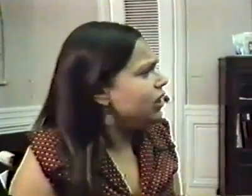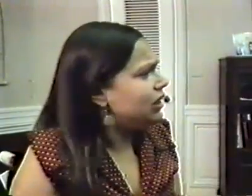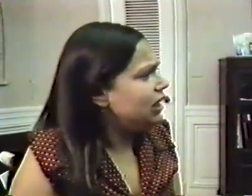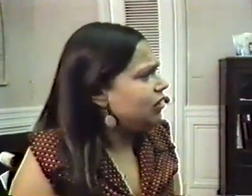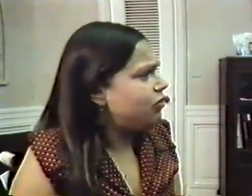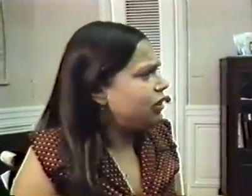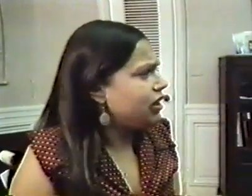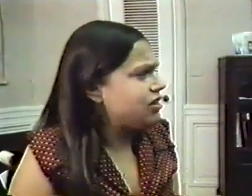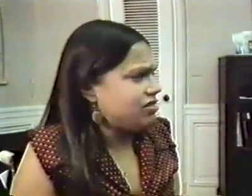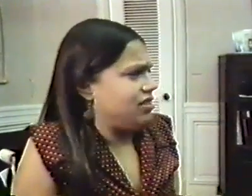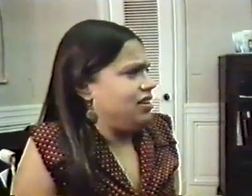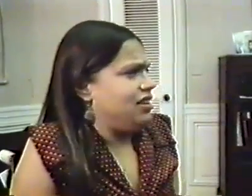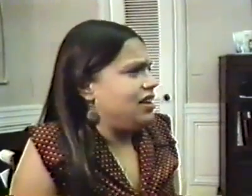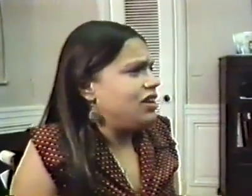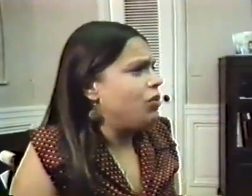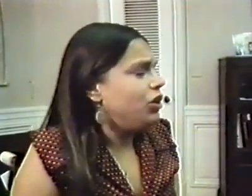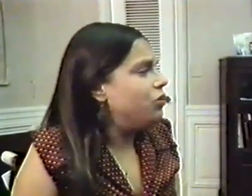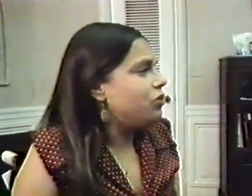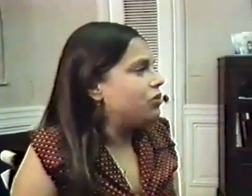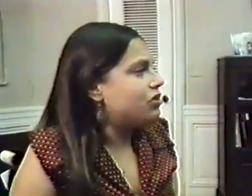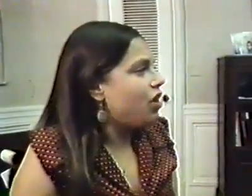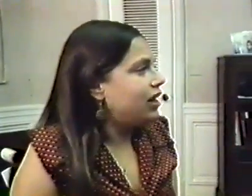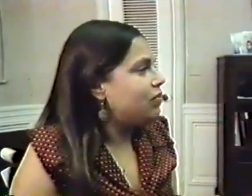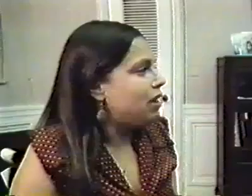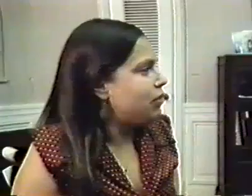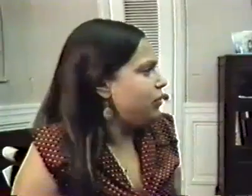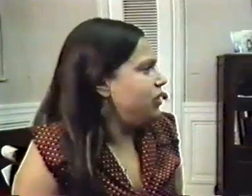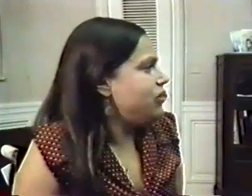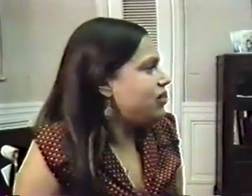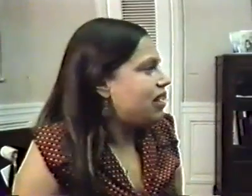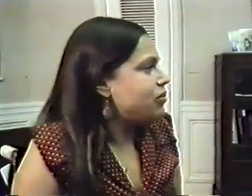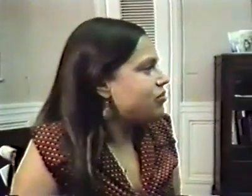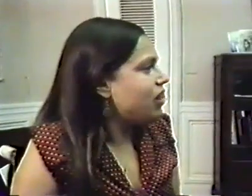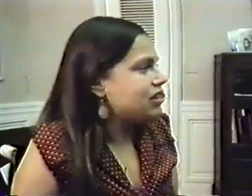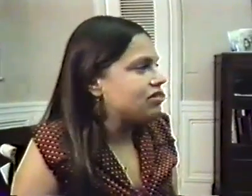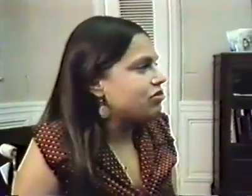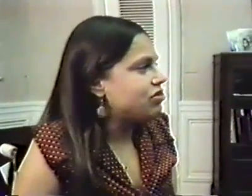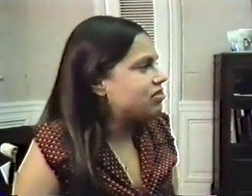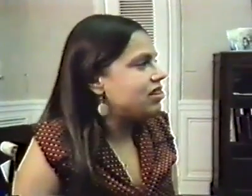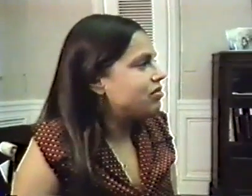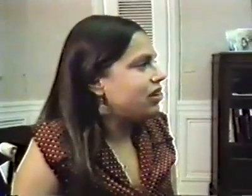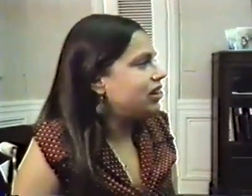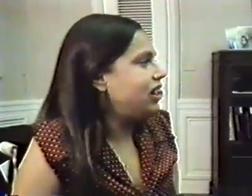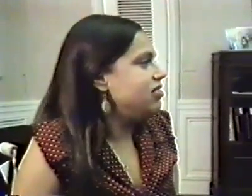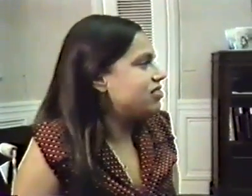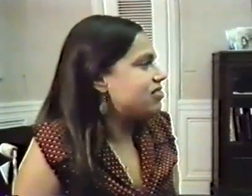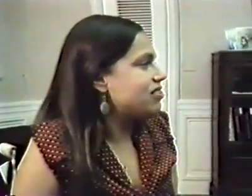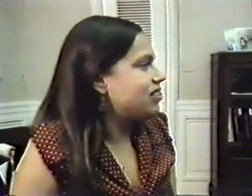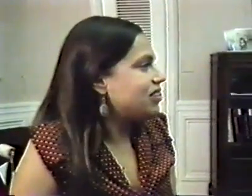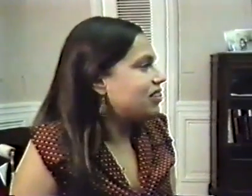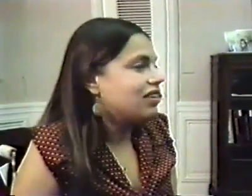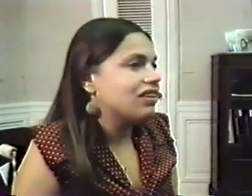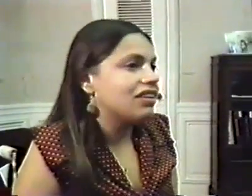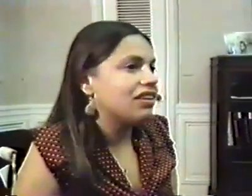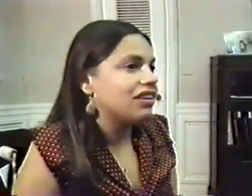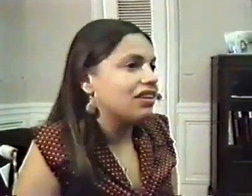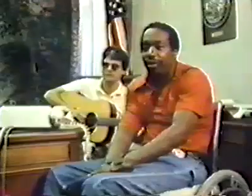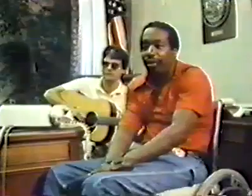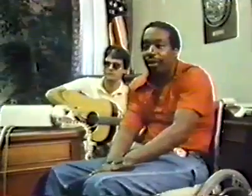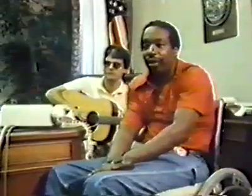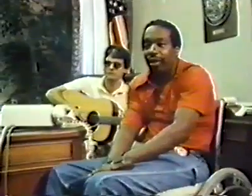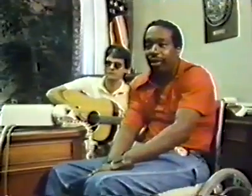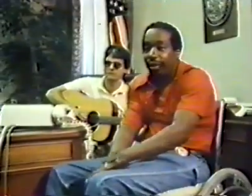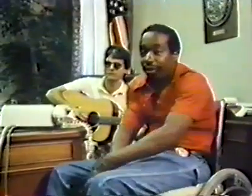we couldn't leave because no one knew what we were talking about, but we knew that they were trying to rescind the regulations. Well, I know, Judy, you